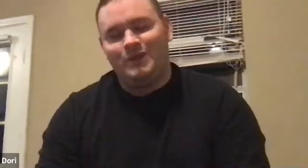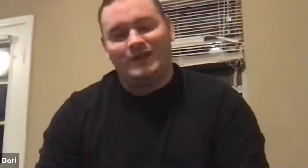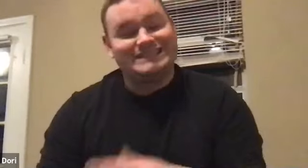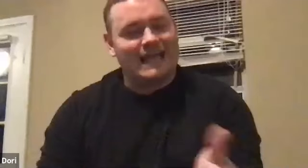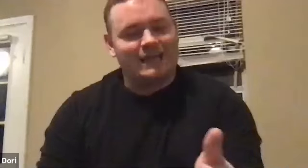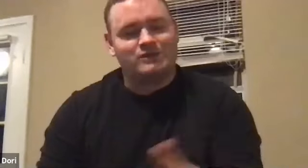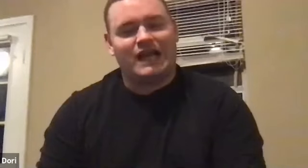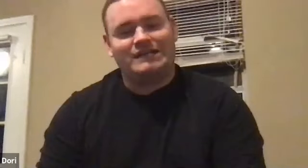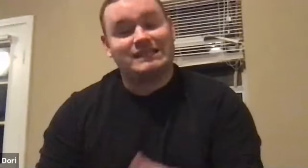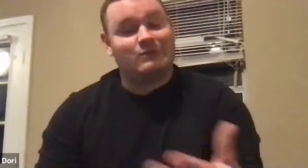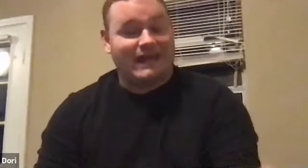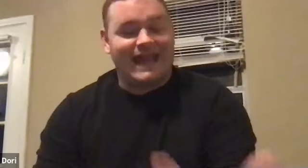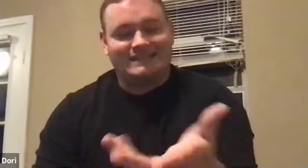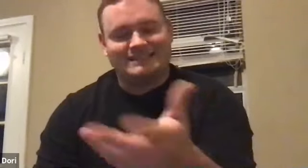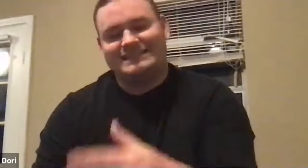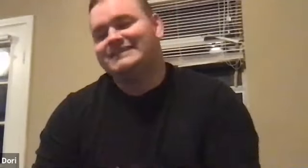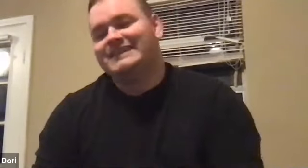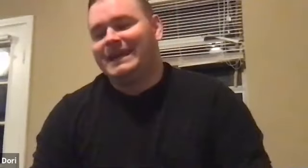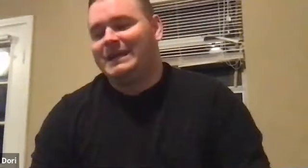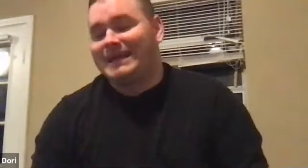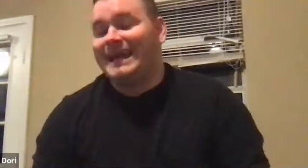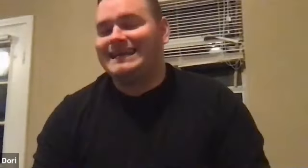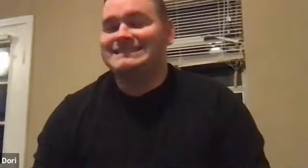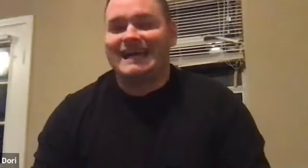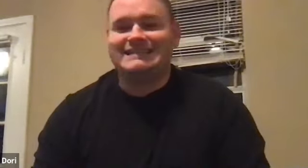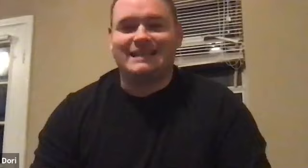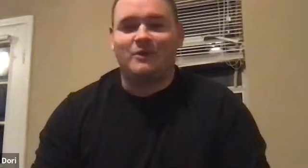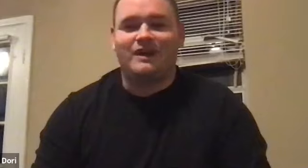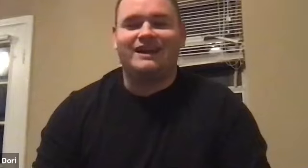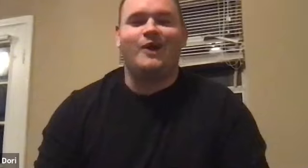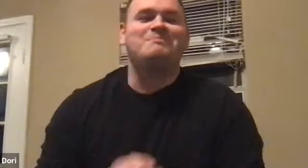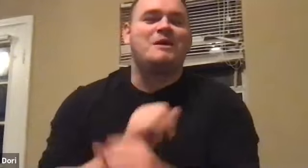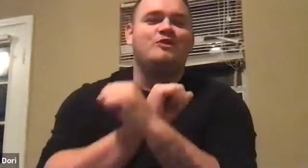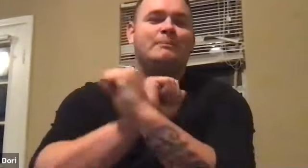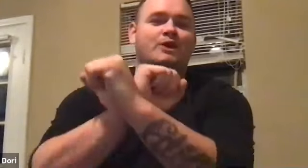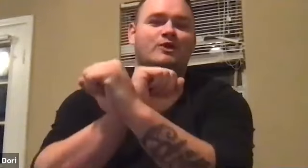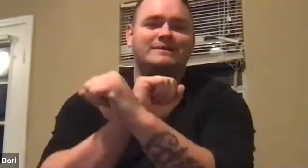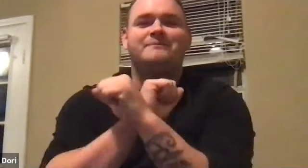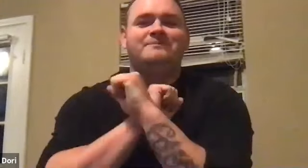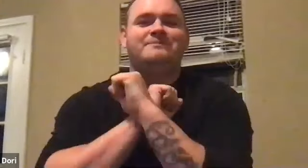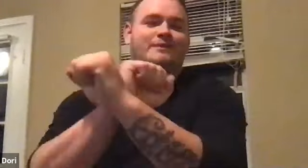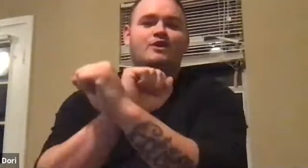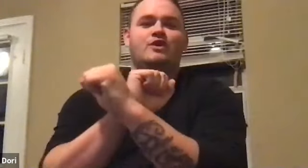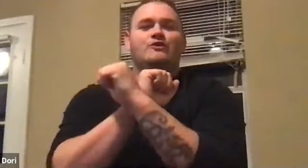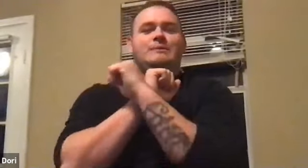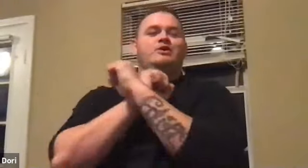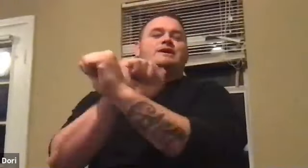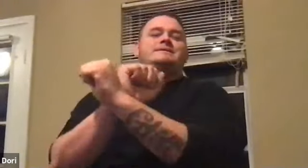rebuke in a sign language class, because that's what I asked, is if anybody had any signs that they wanted to know. Rebuke. Rebuke.